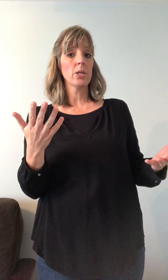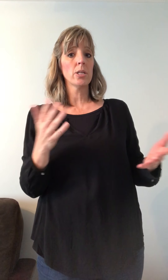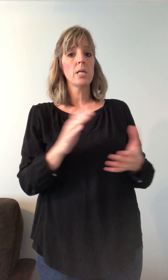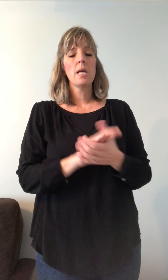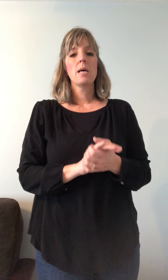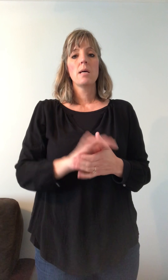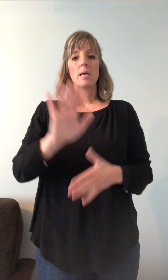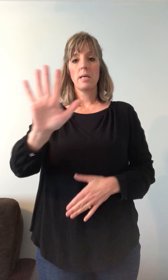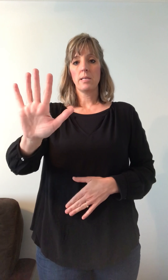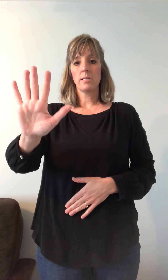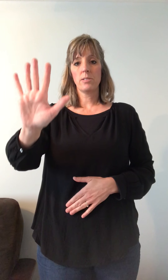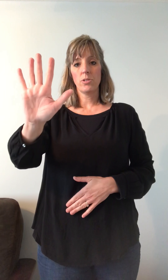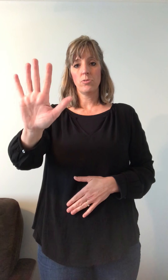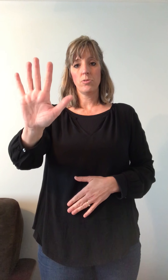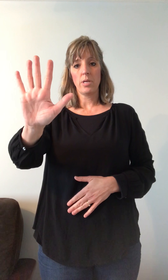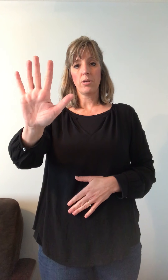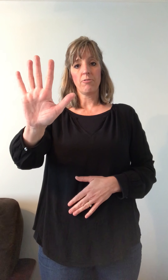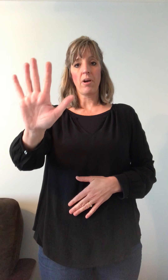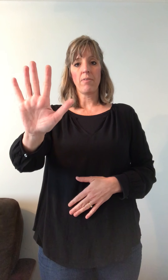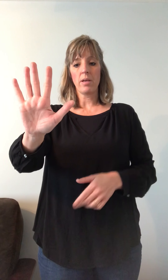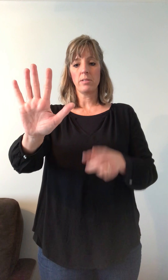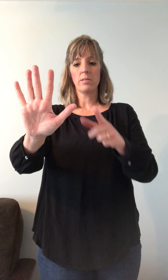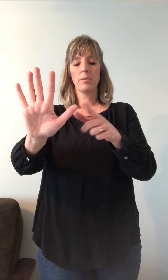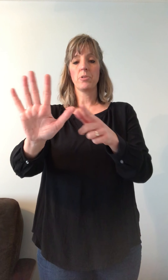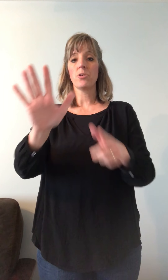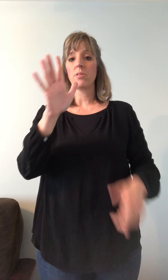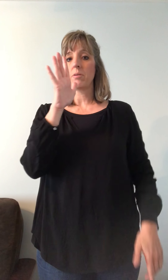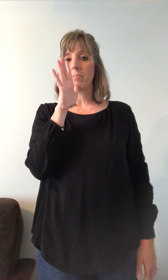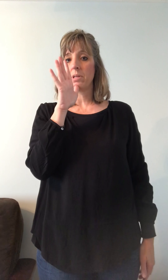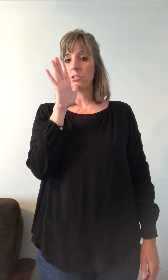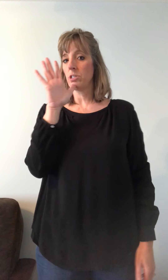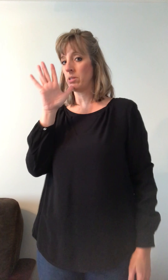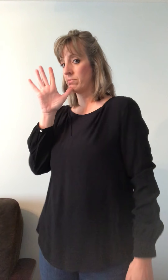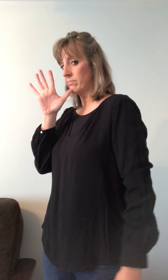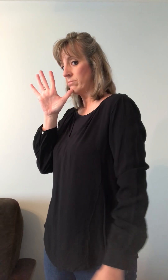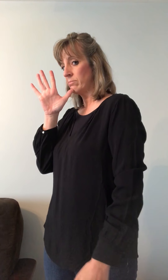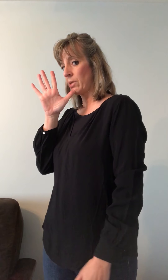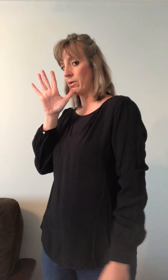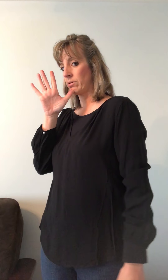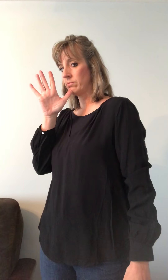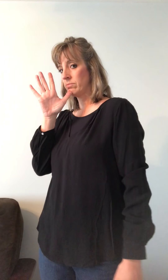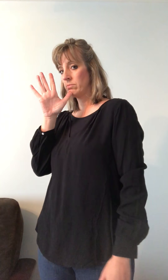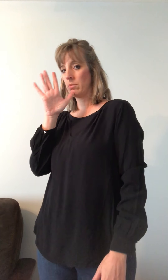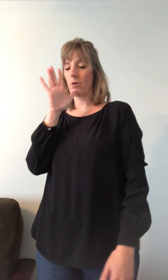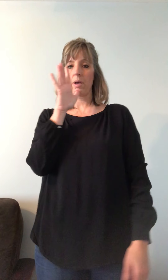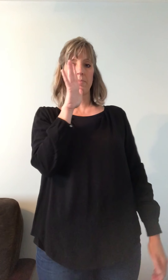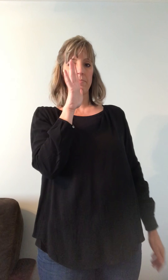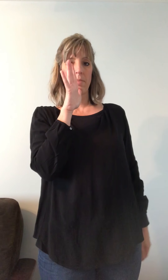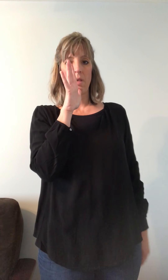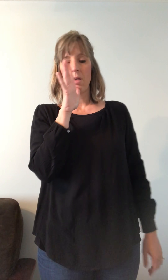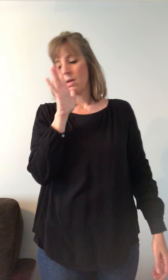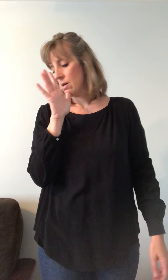mother is, you take your hand, put your thumb at your chin. Mother, okay?